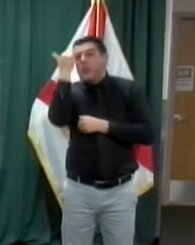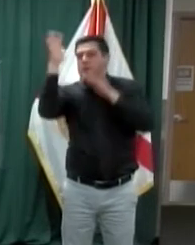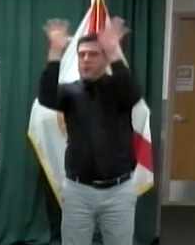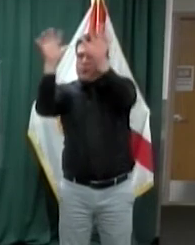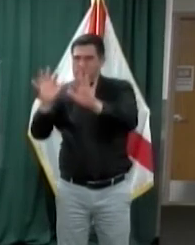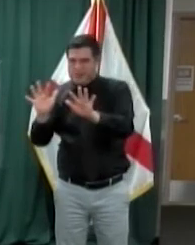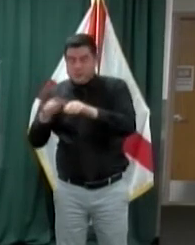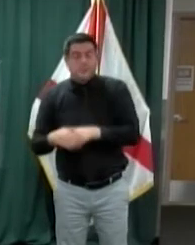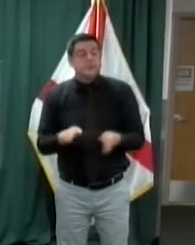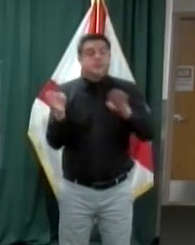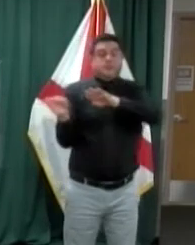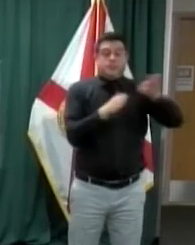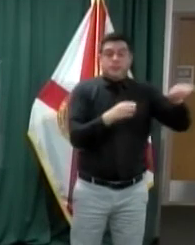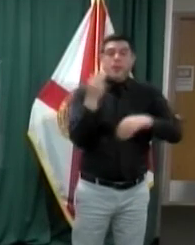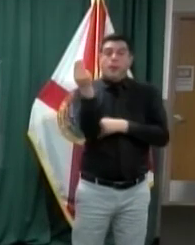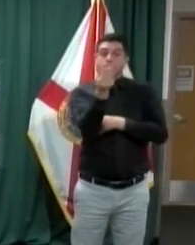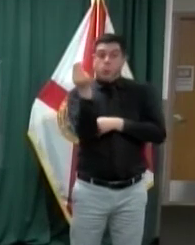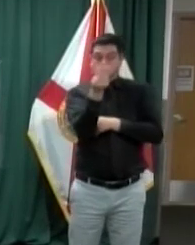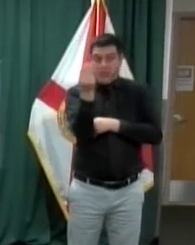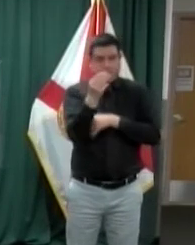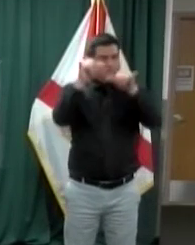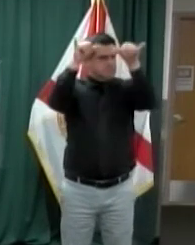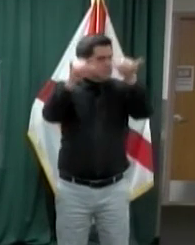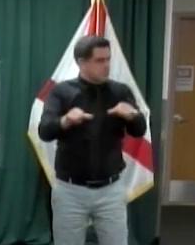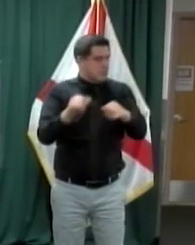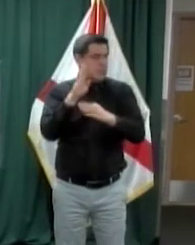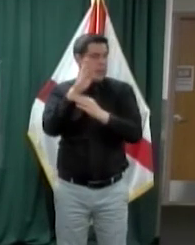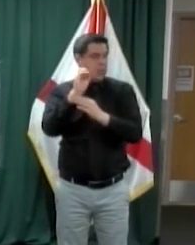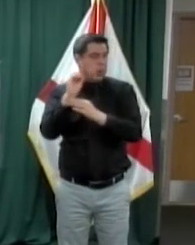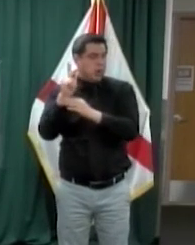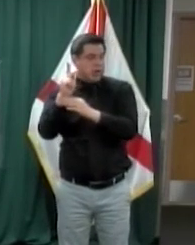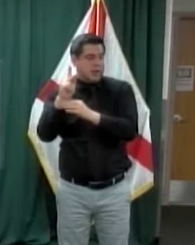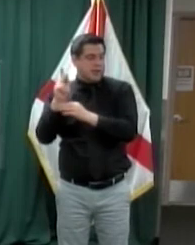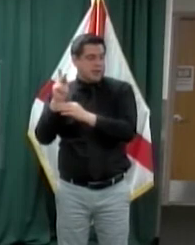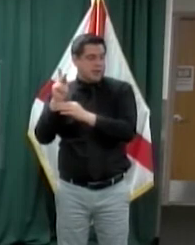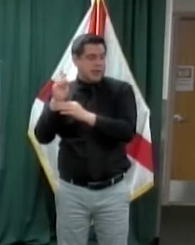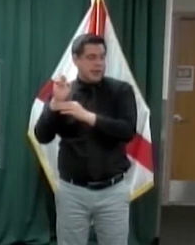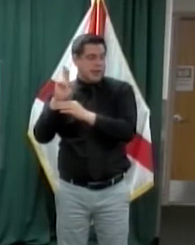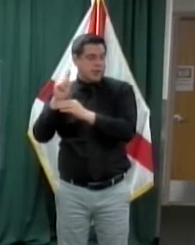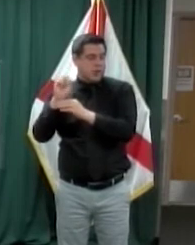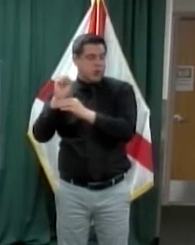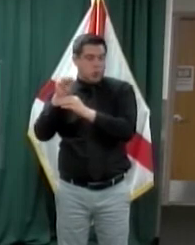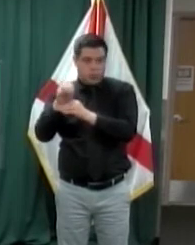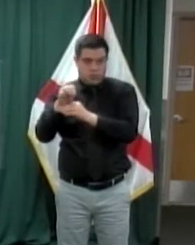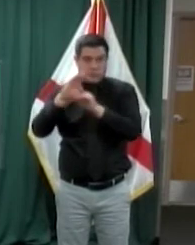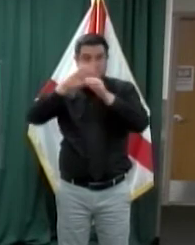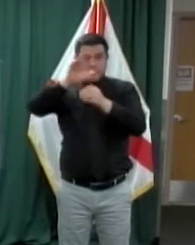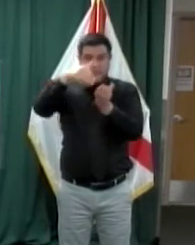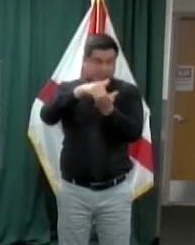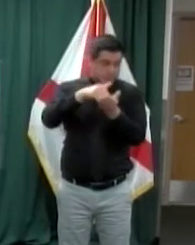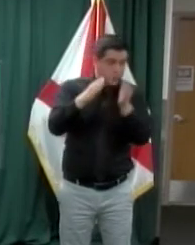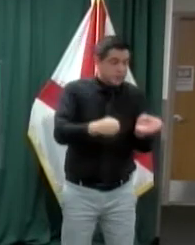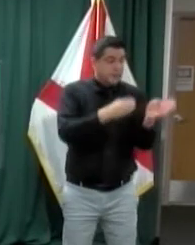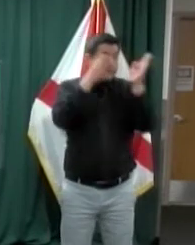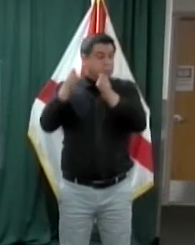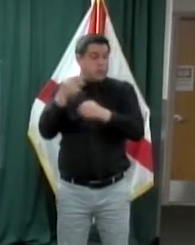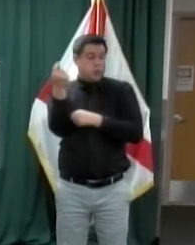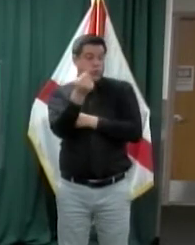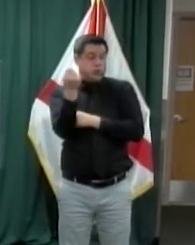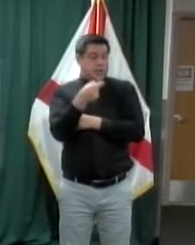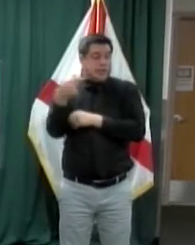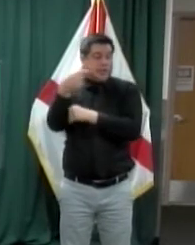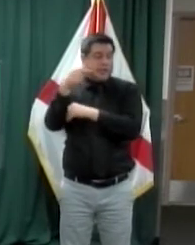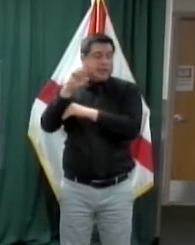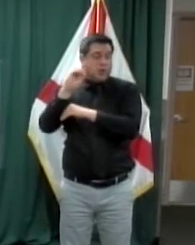Bookertown. Tuesday, we will be in Georgetown at the stadium, the Sanford Stadium. And Wednesday, we will be in Jamestown at the Rock